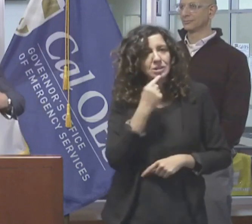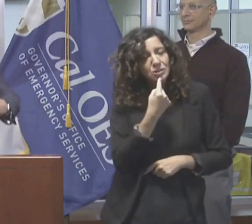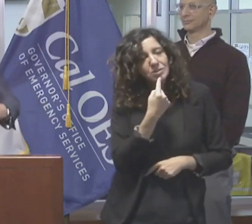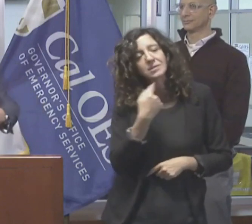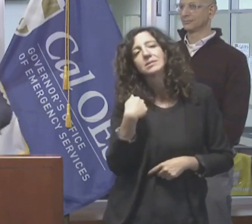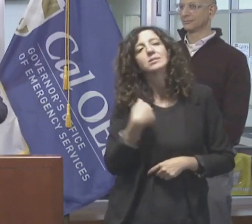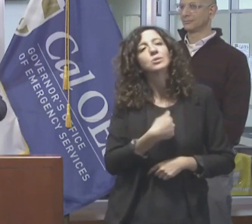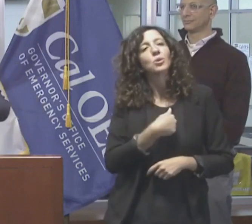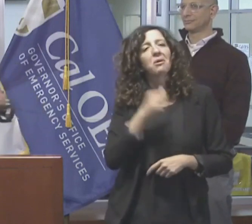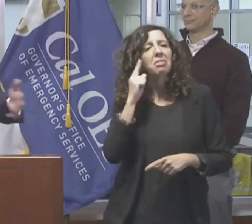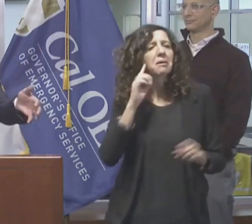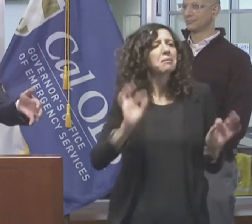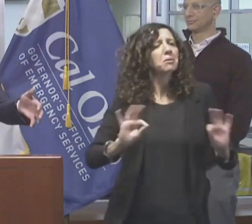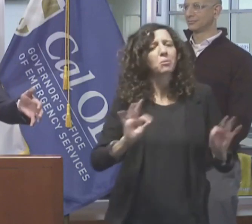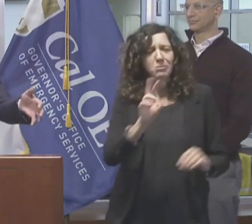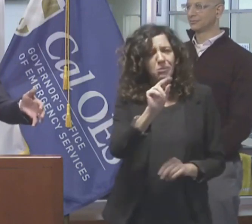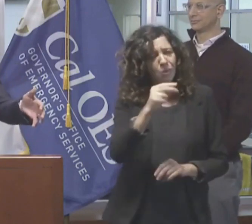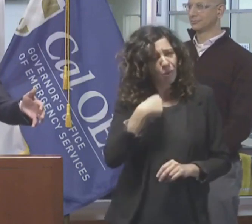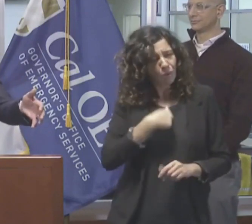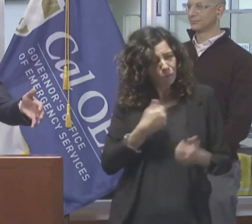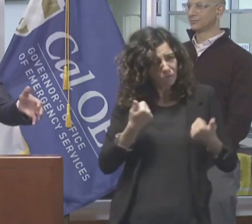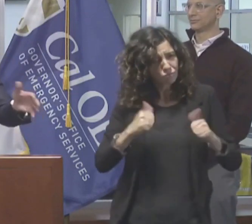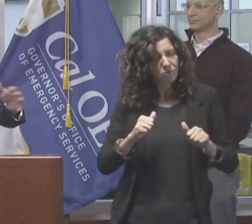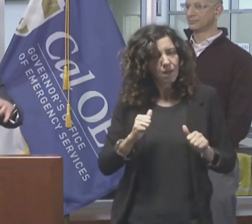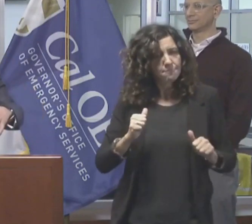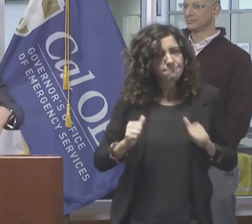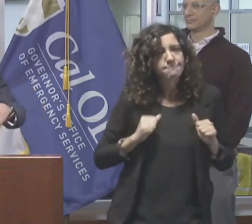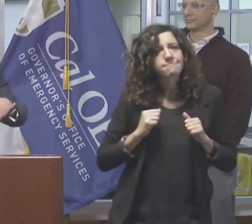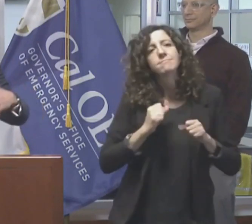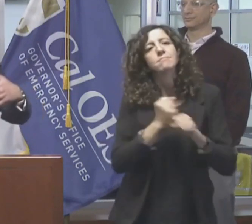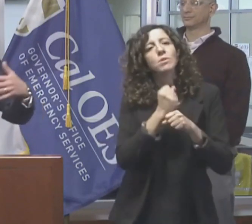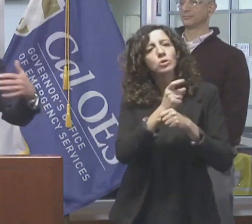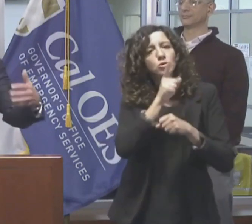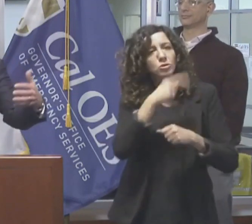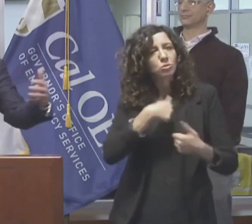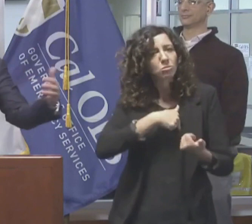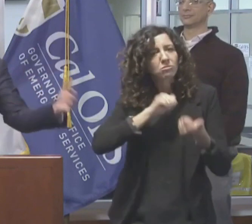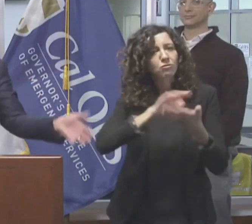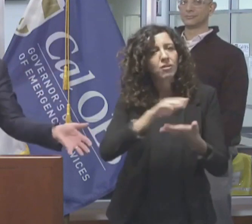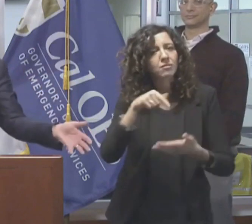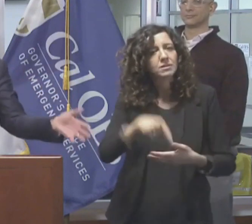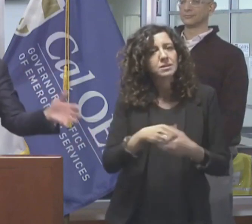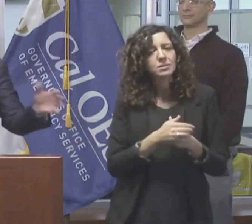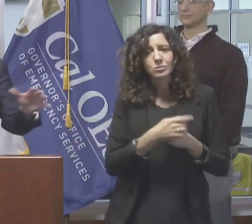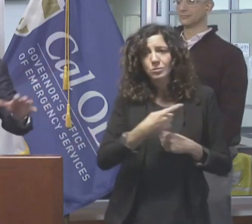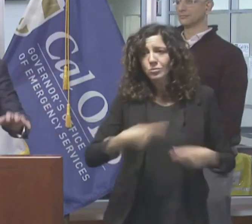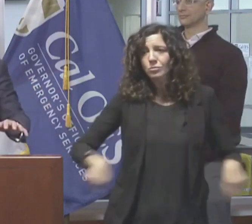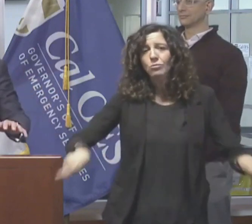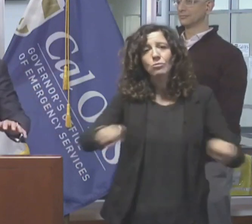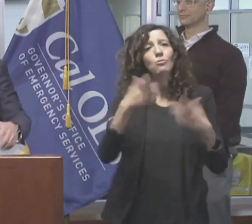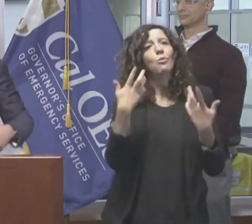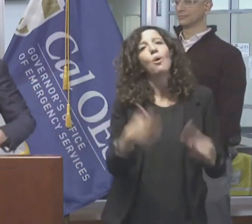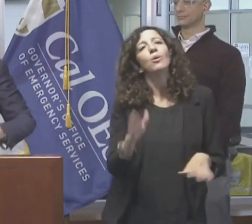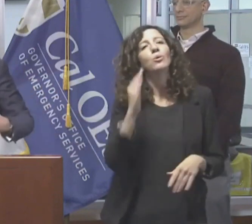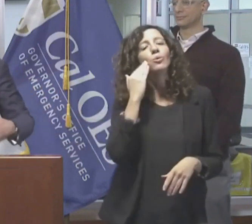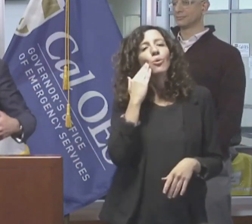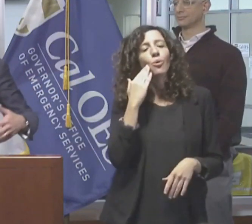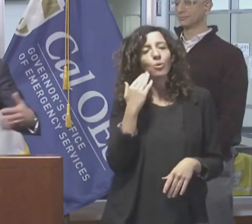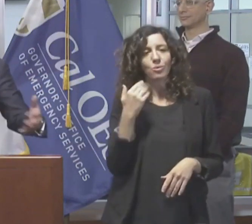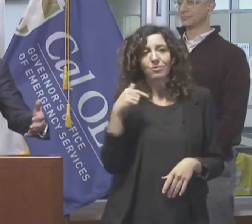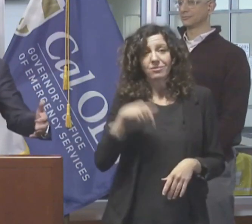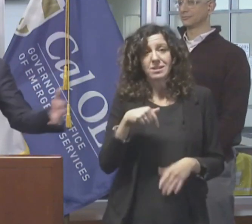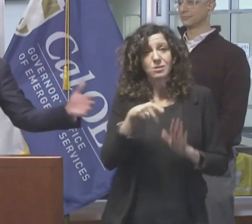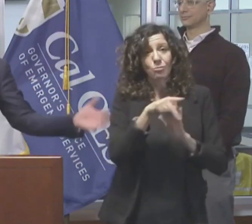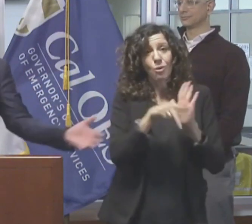this, anticipating this, all part of the protocols that you know well, we have well established through our pandemic plans and through